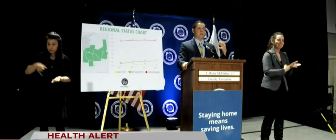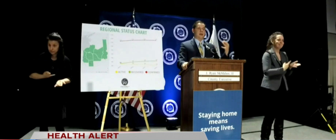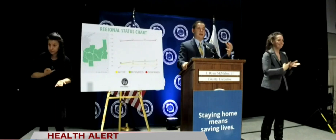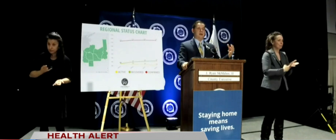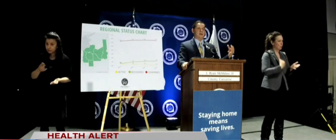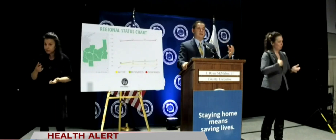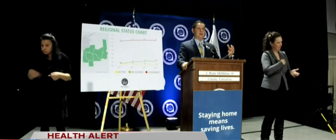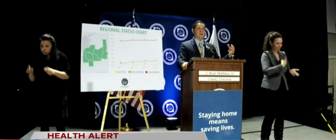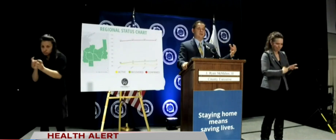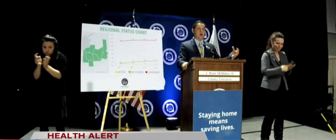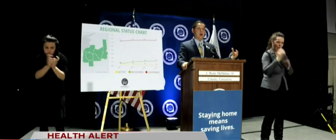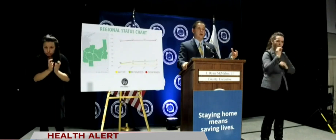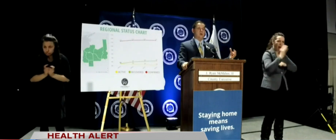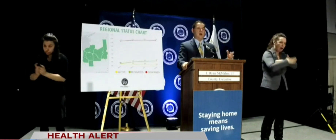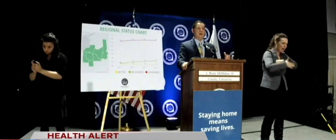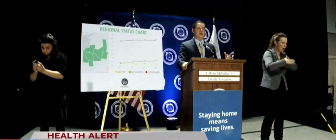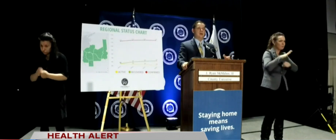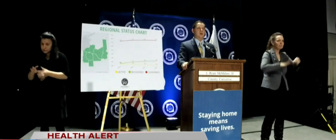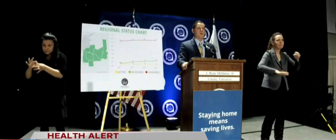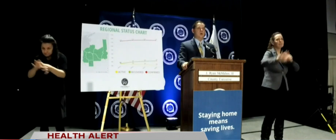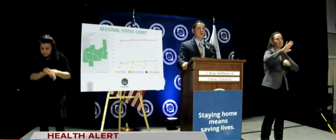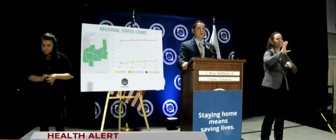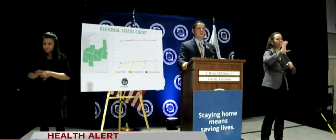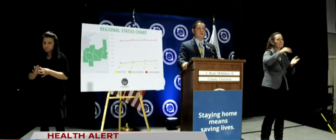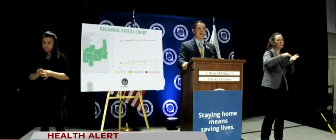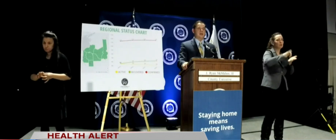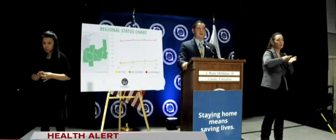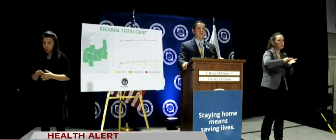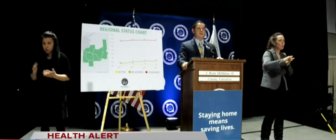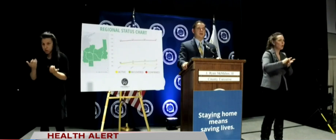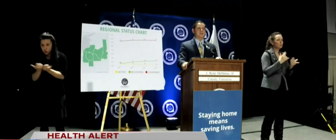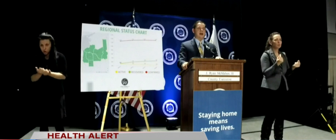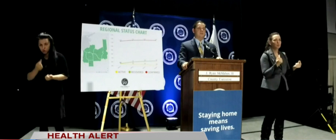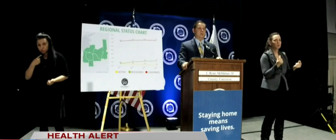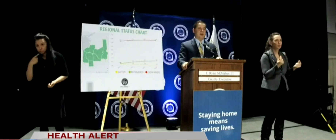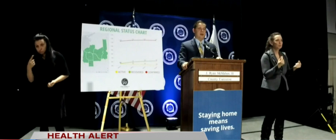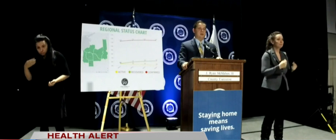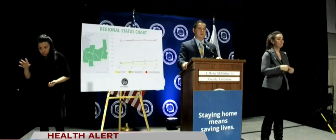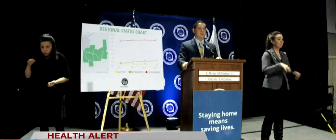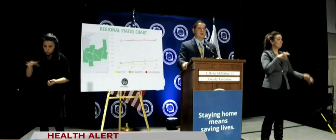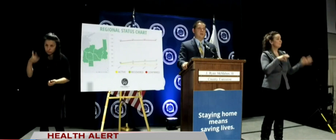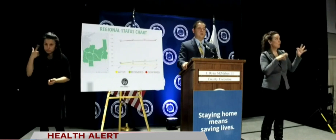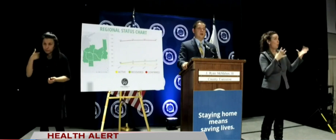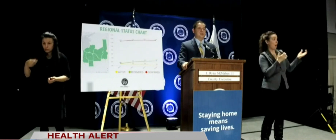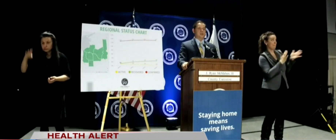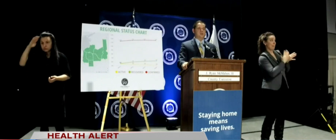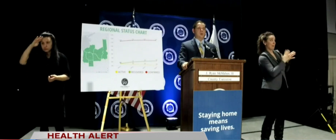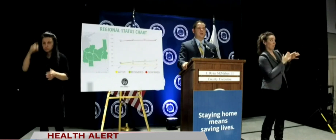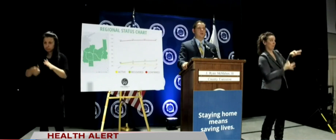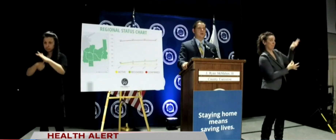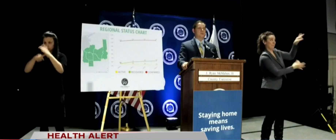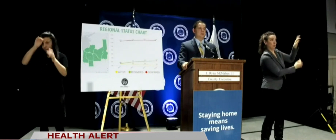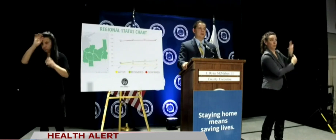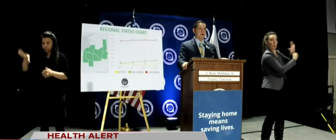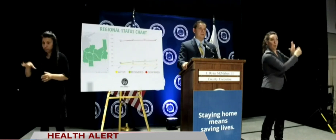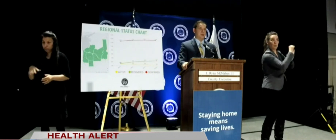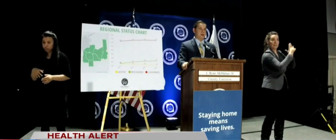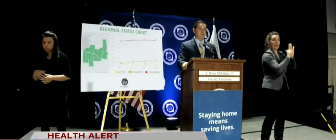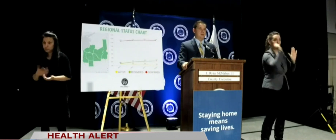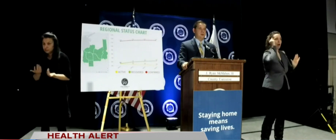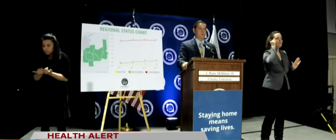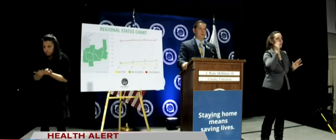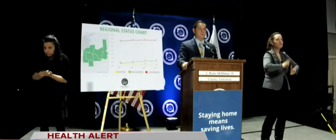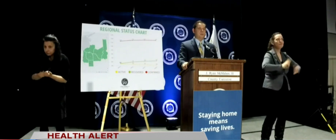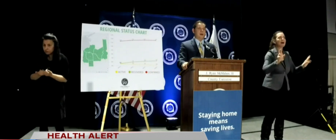that plan is done and ready, we'll go to the state and discuss that plan. And the question is, when do you implement that